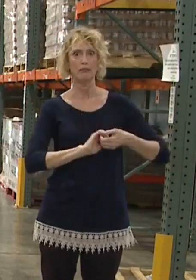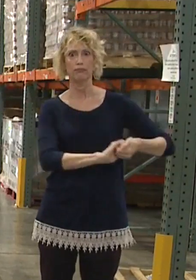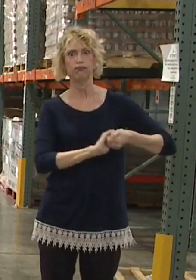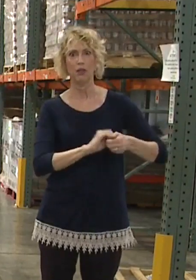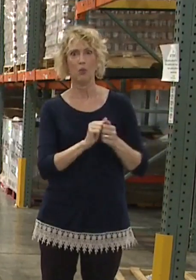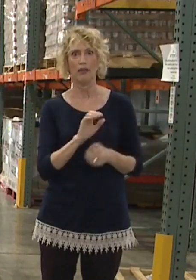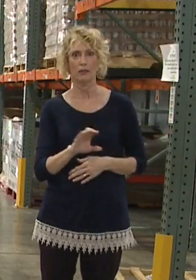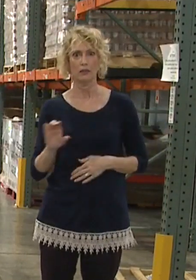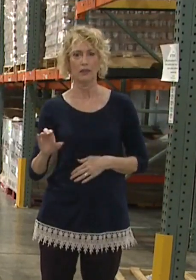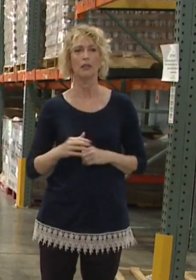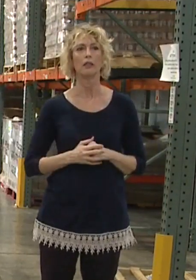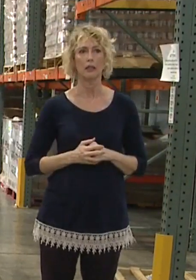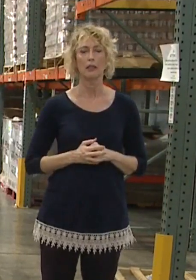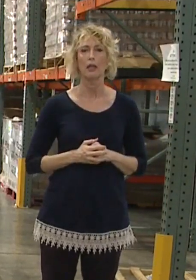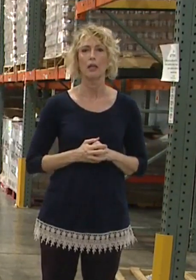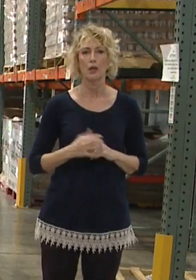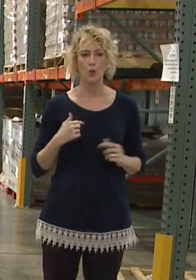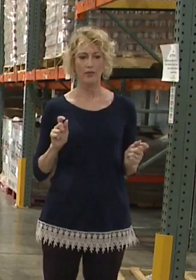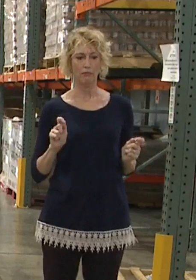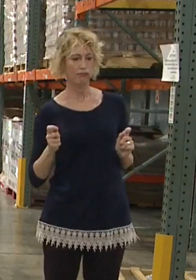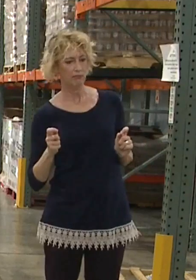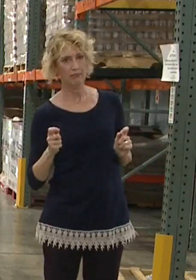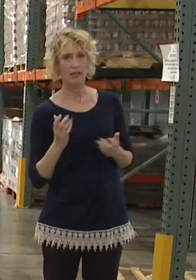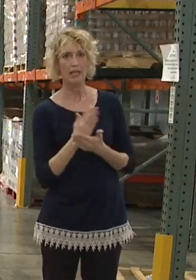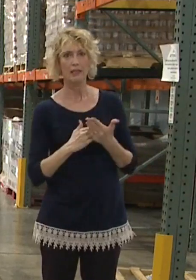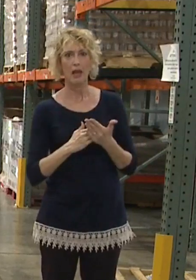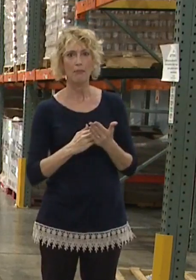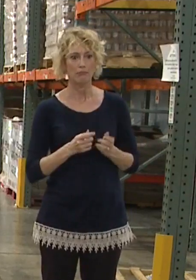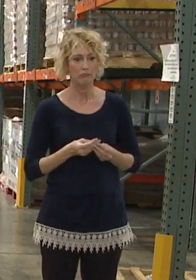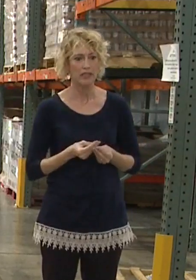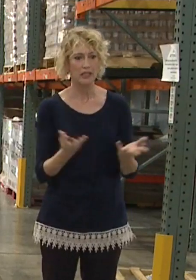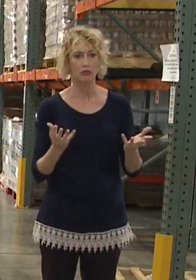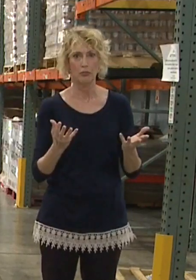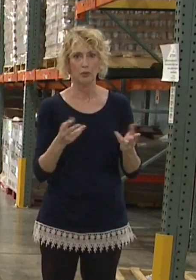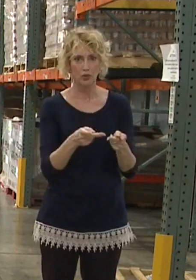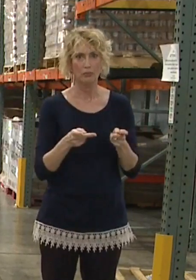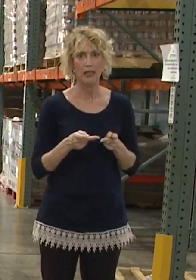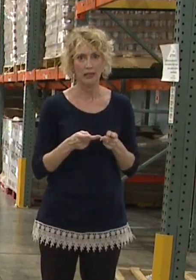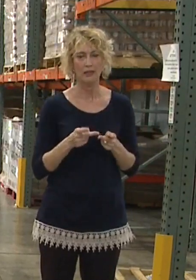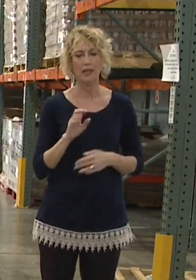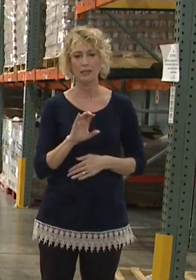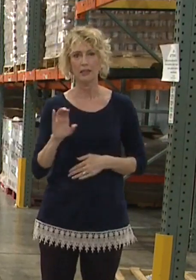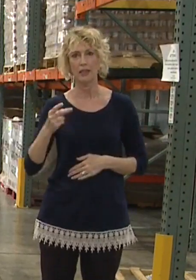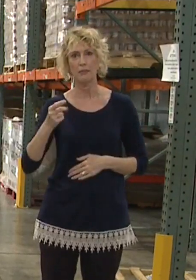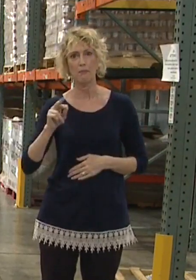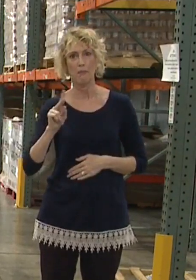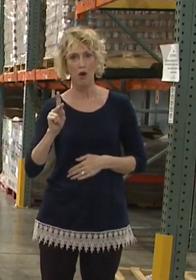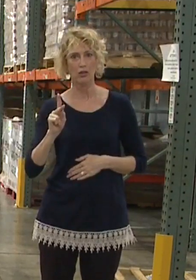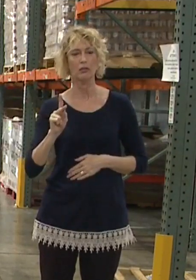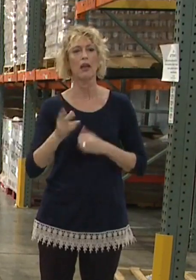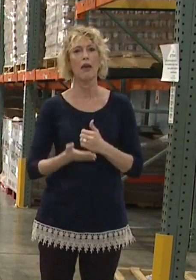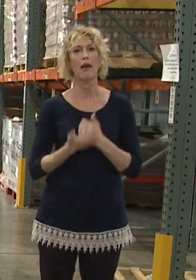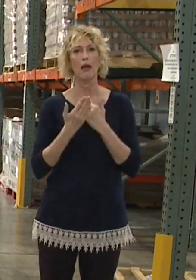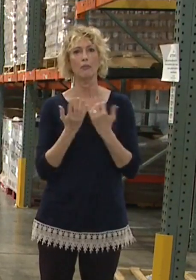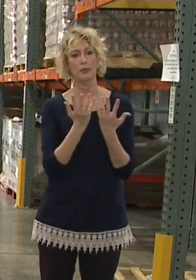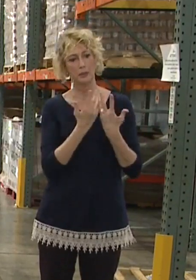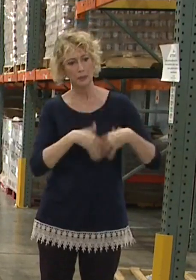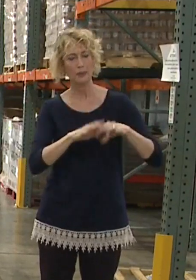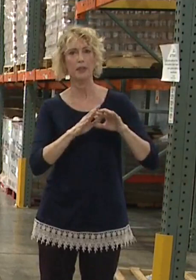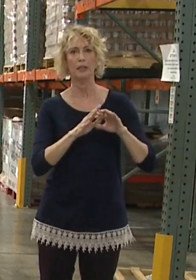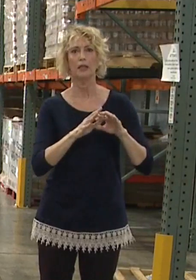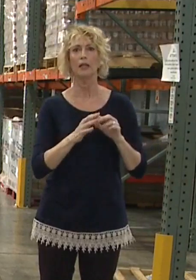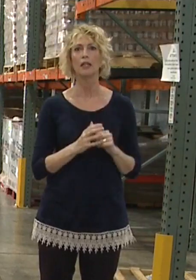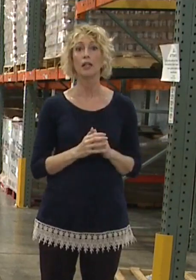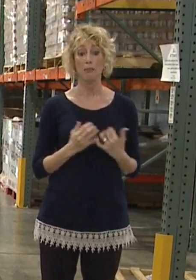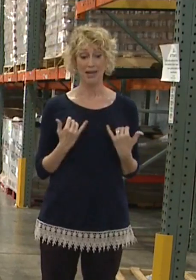during this COVID experience. We've had to adjust some of our distribution points, and the City Parks Department have worked with us to find solutions. So